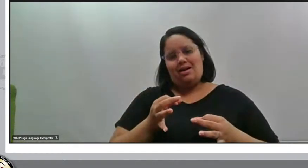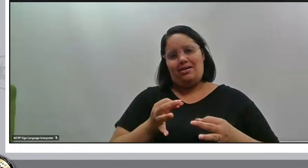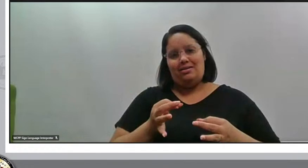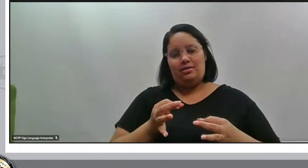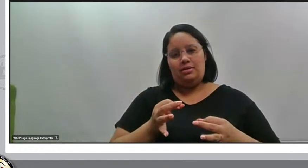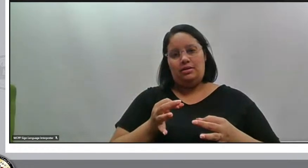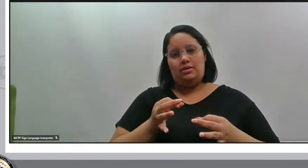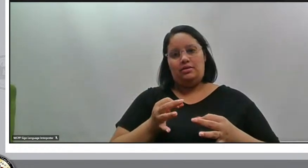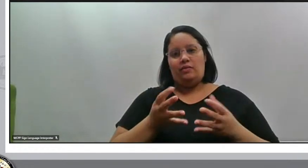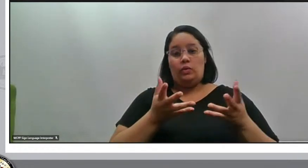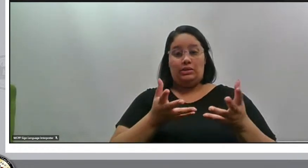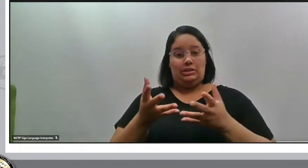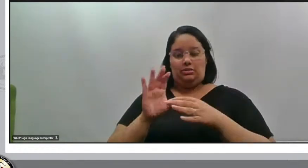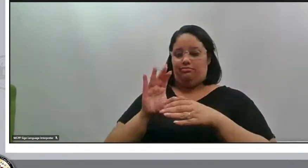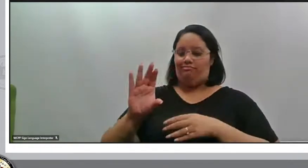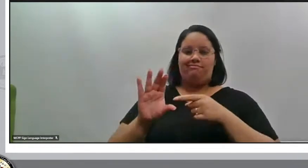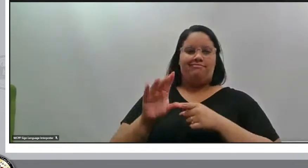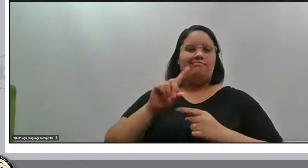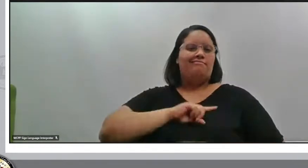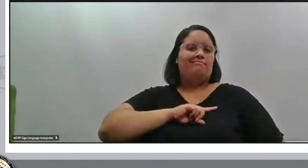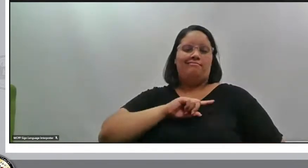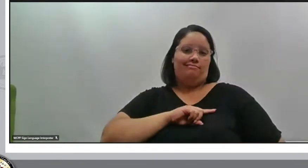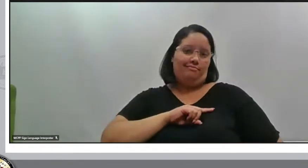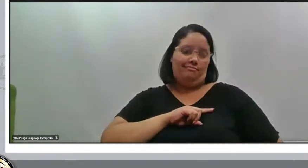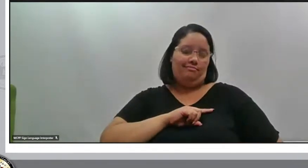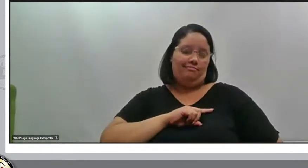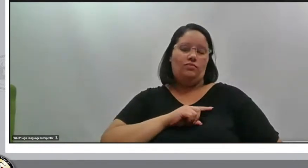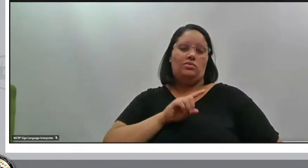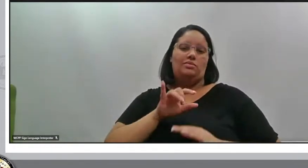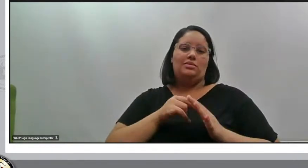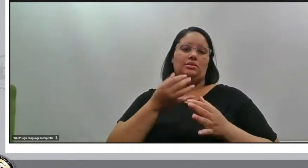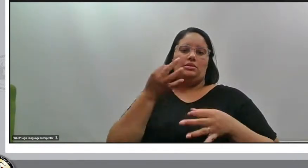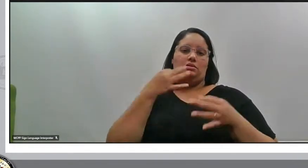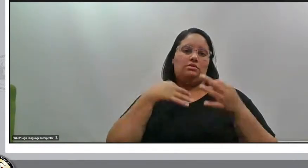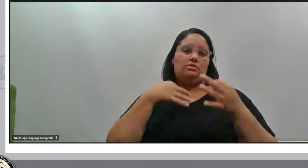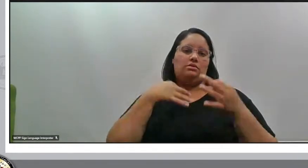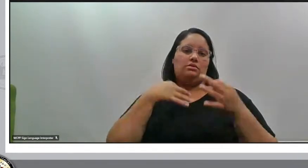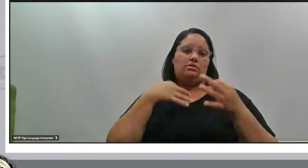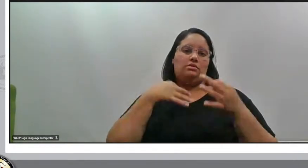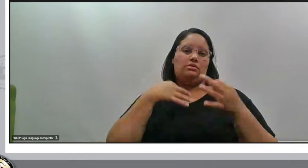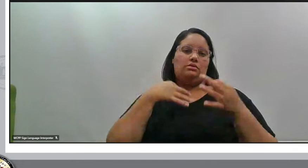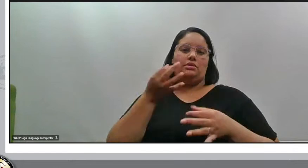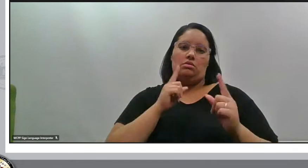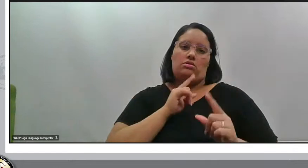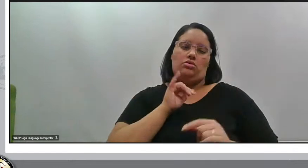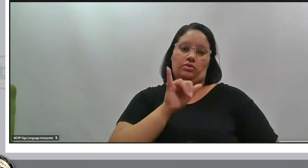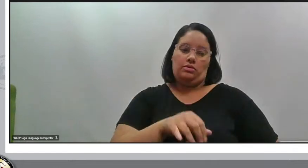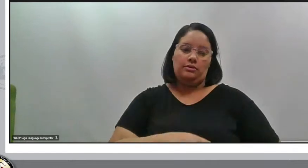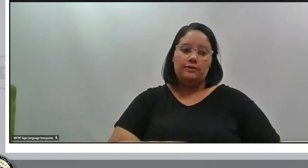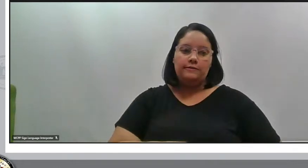to such an allocation. Can I just get a quick round off on that one?